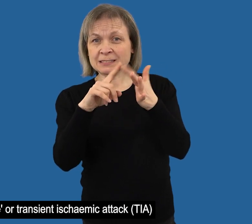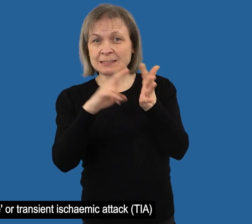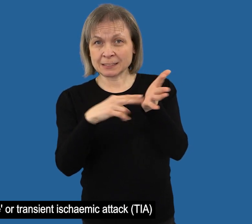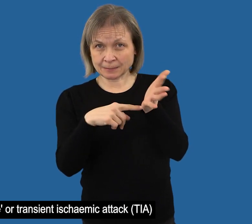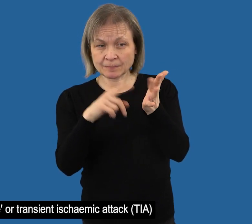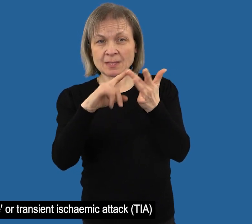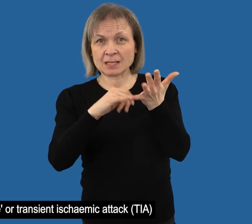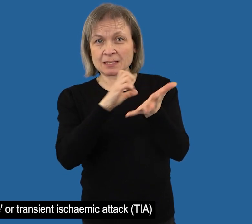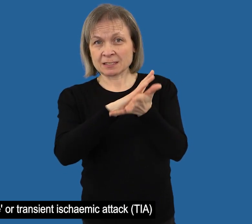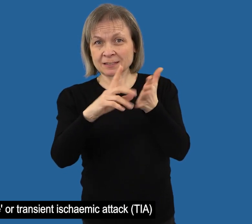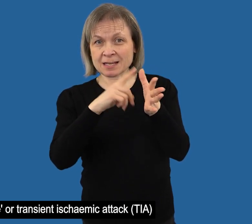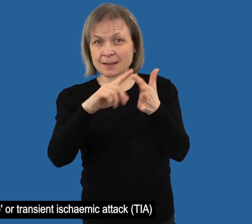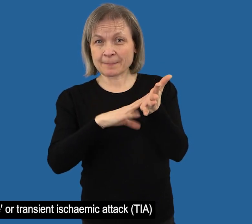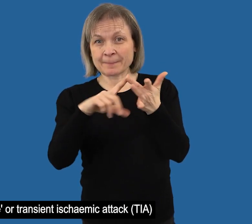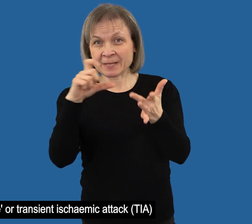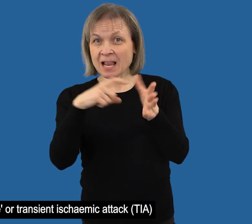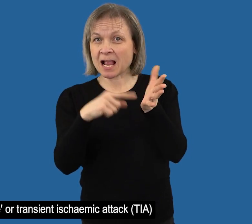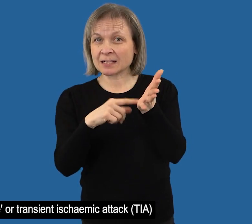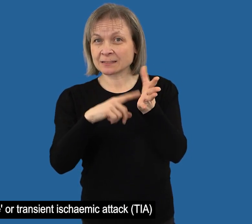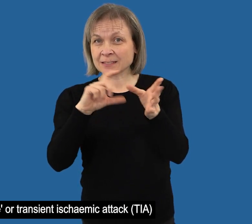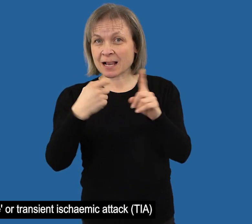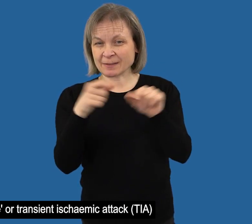Mini-stroke or transient ischemic attack, TIA.